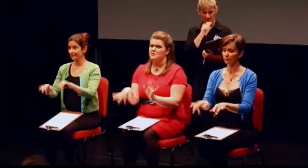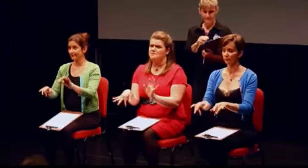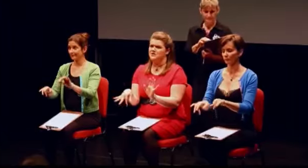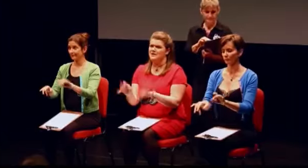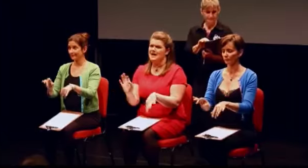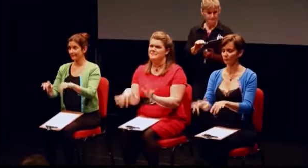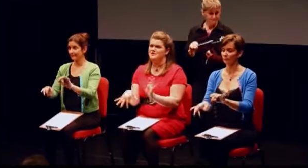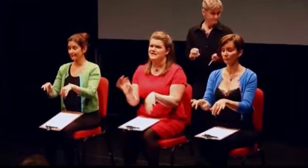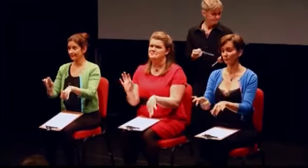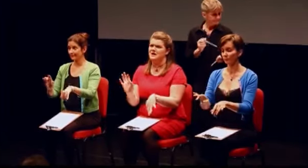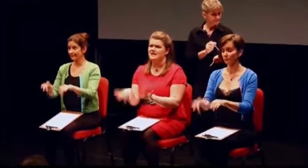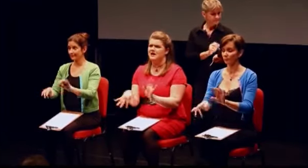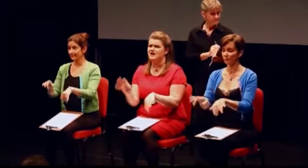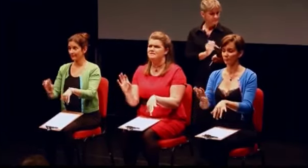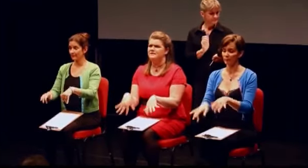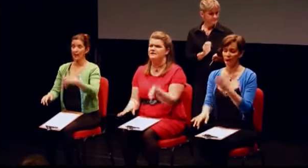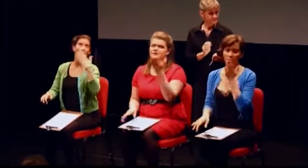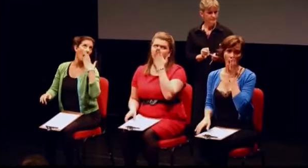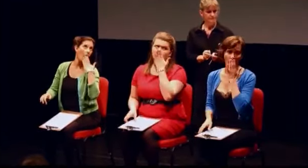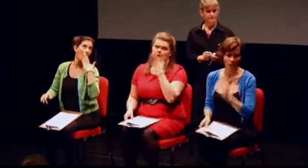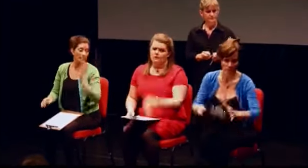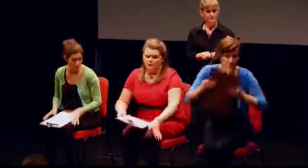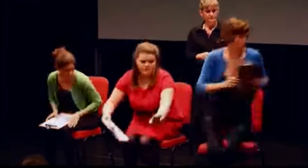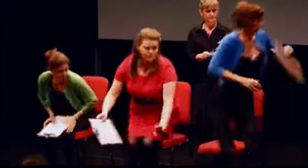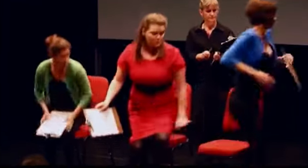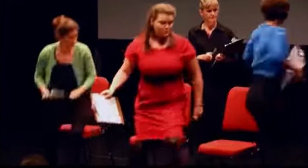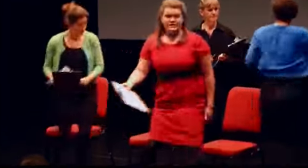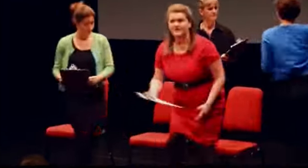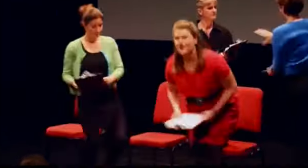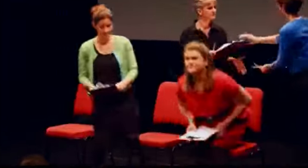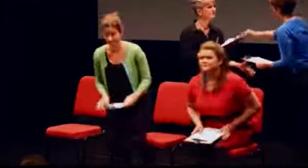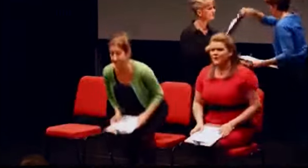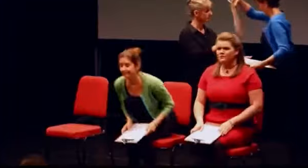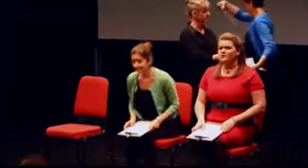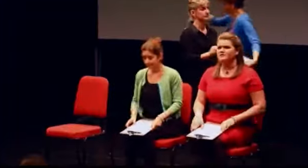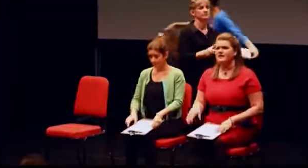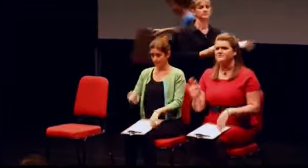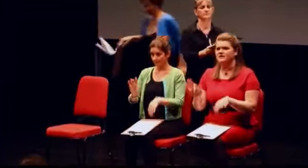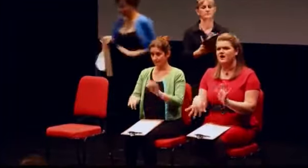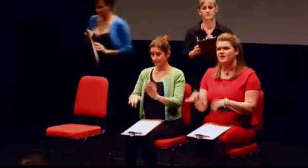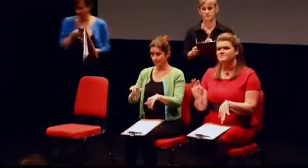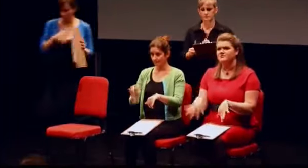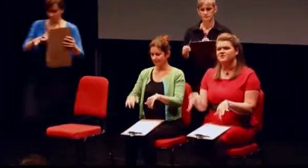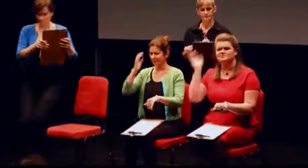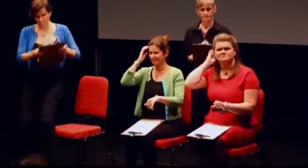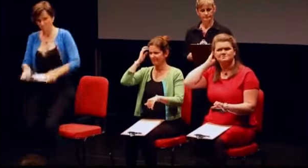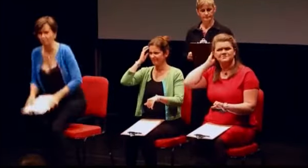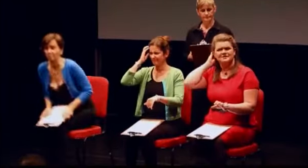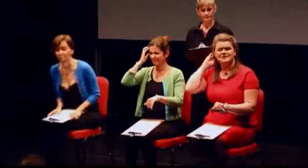Follow-ups don't happen in my life. The morning after phone call never comes.